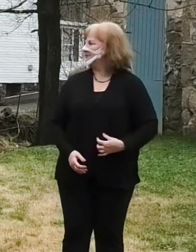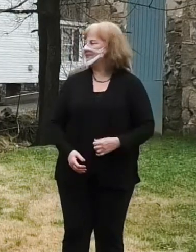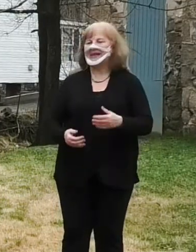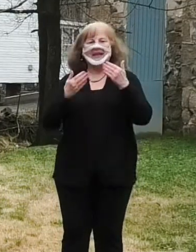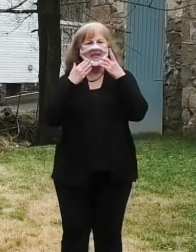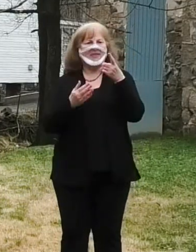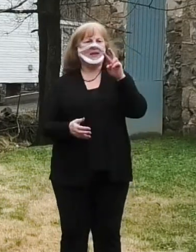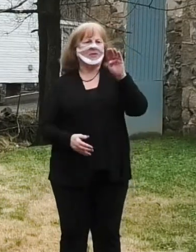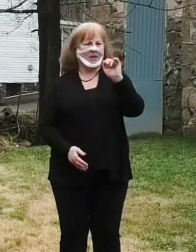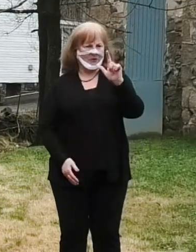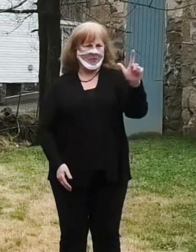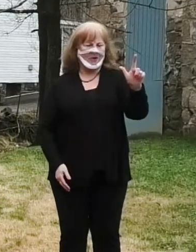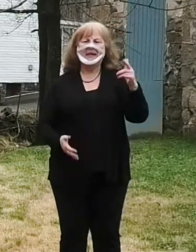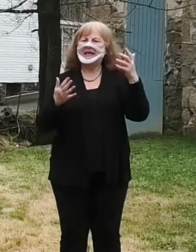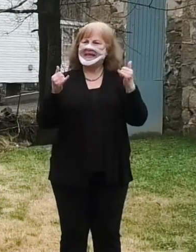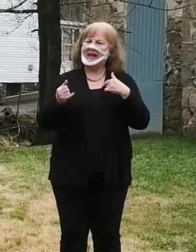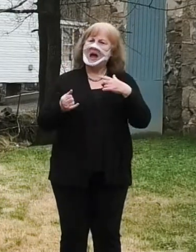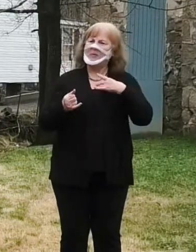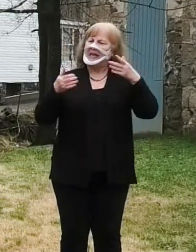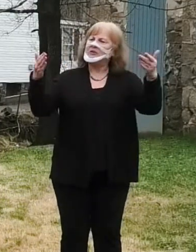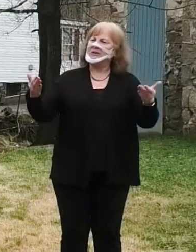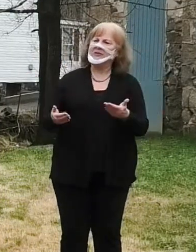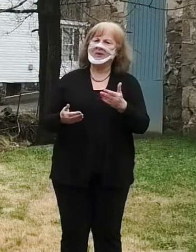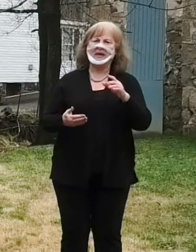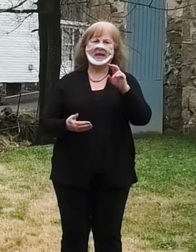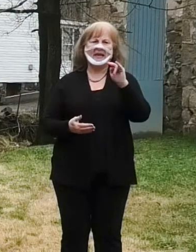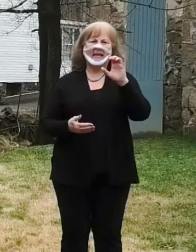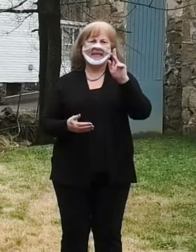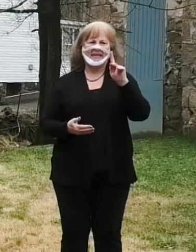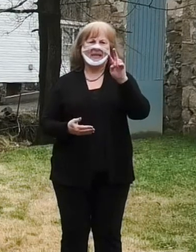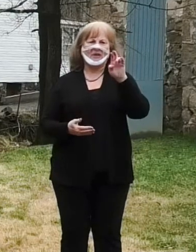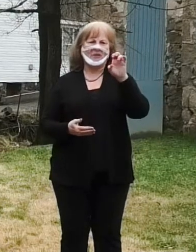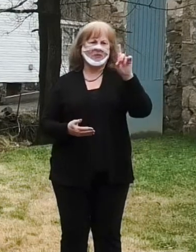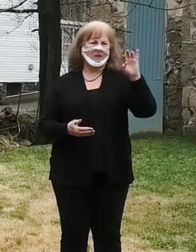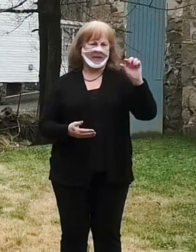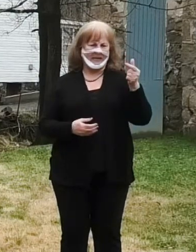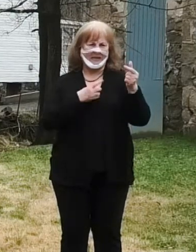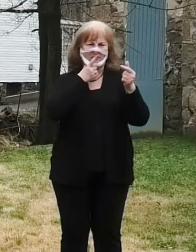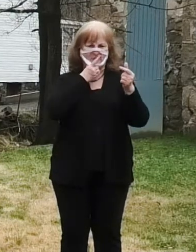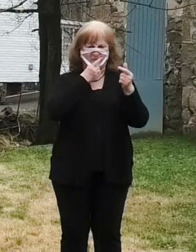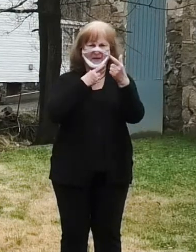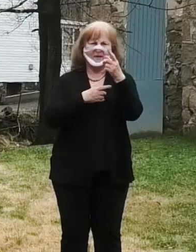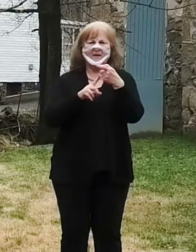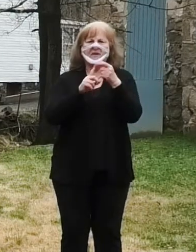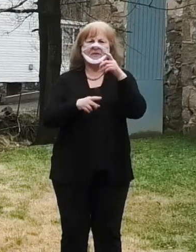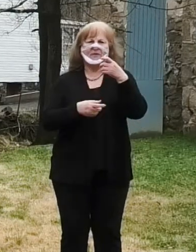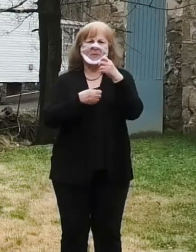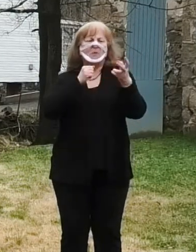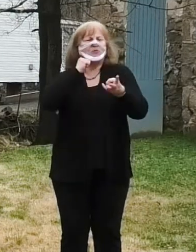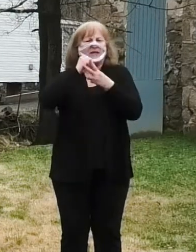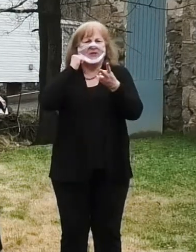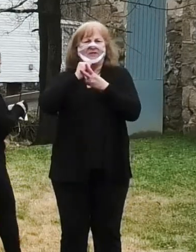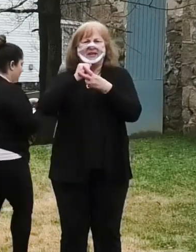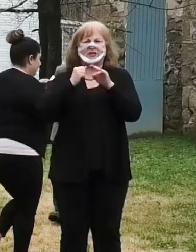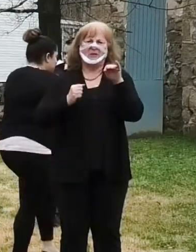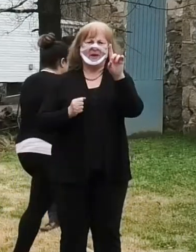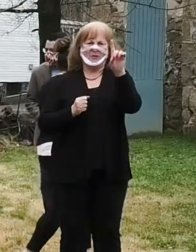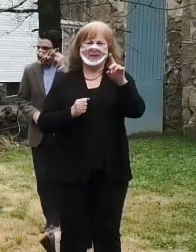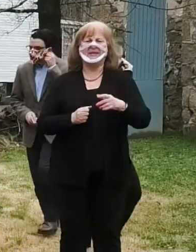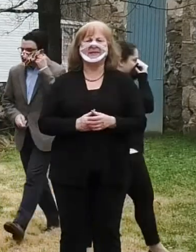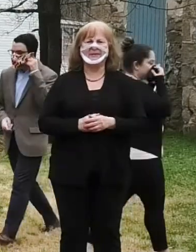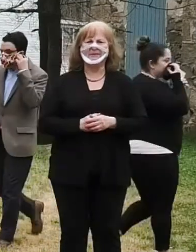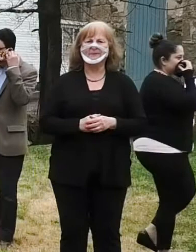Thank you, Dr. Ball. Now I would like to introduce Nick Redding from Preservation, Maryland.